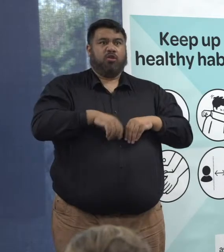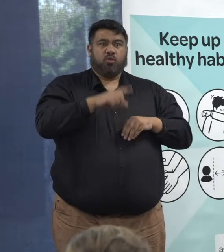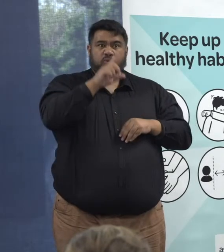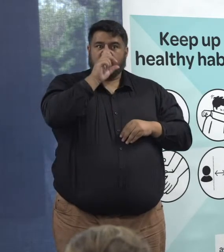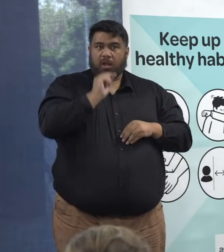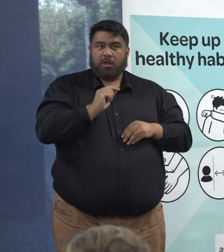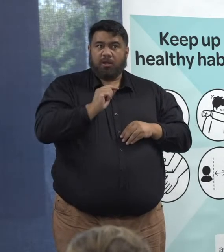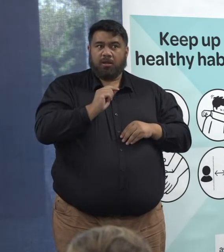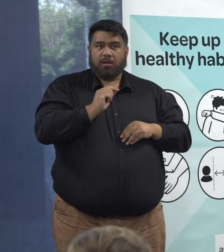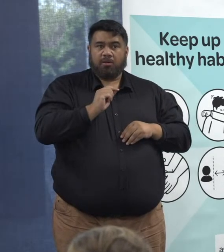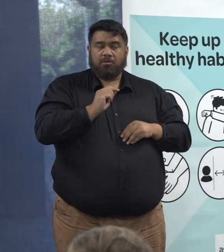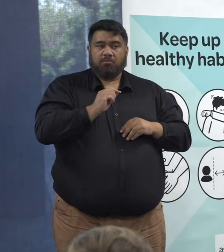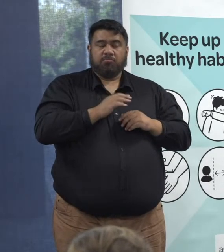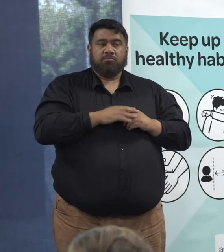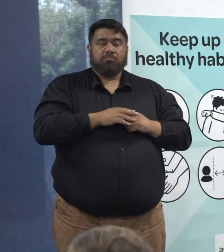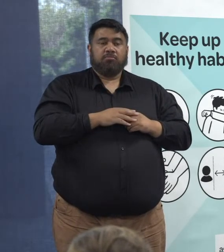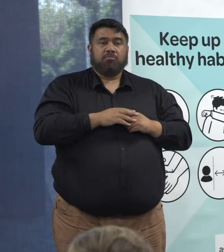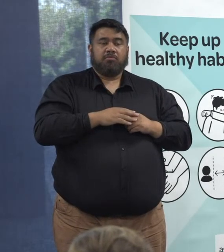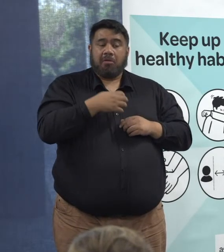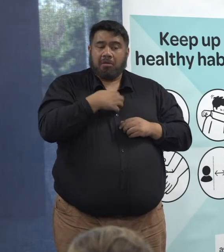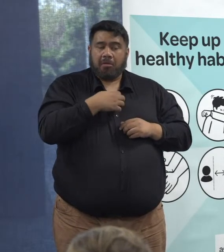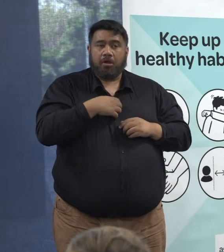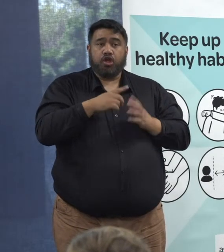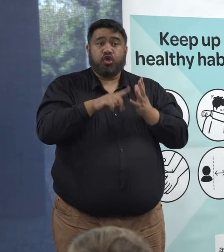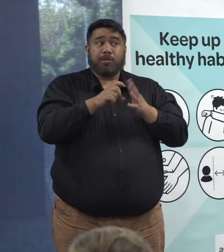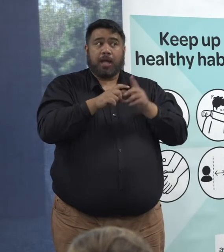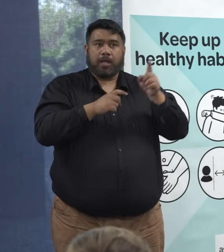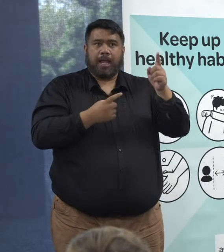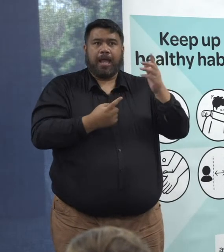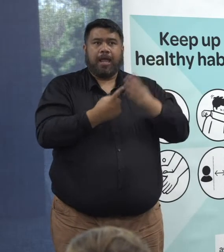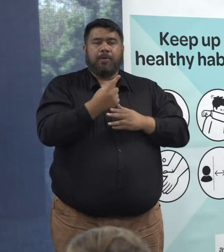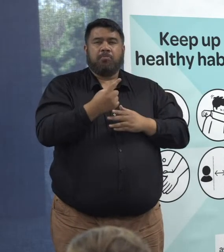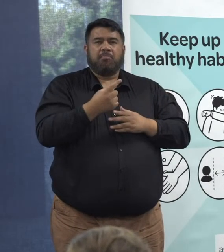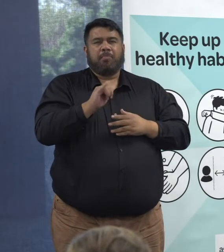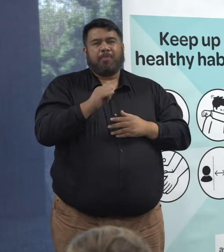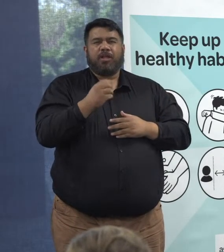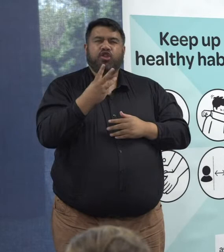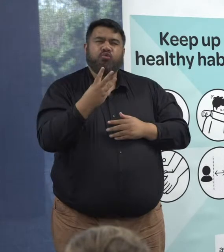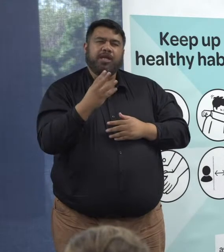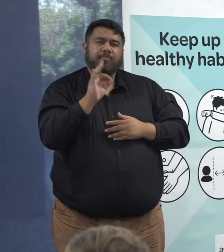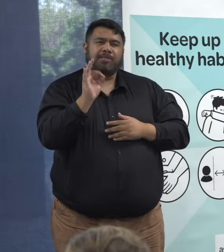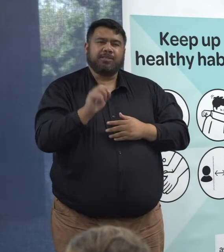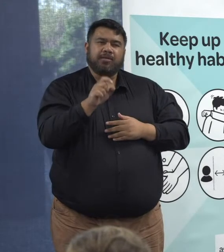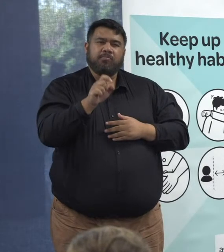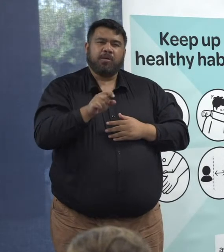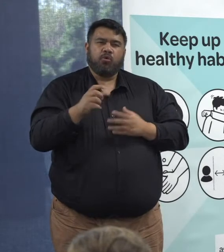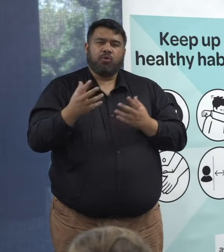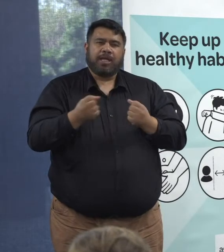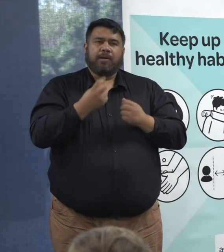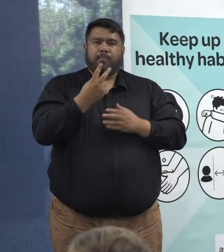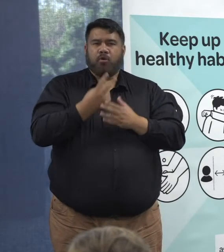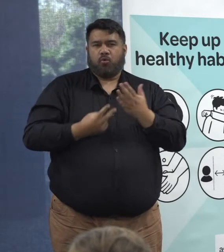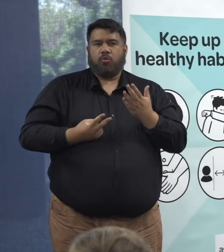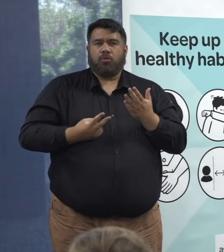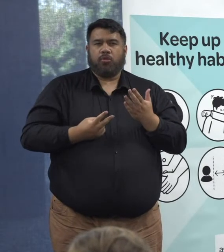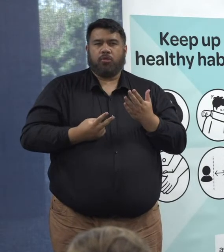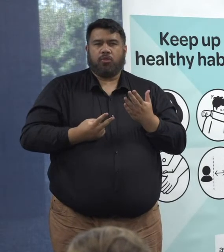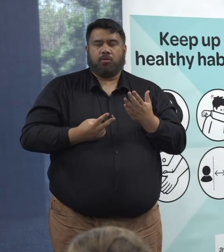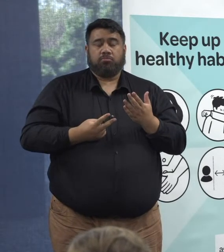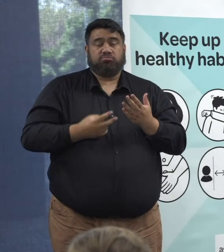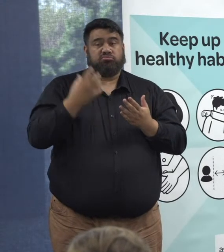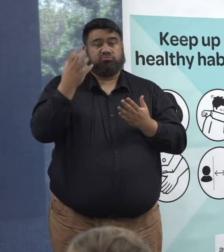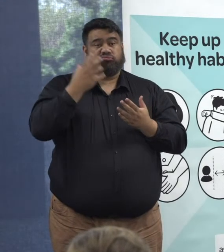Around 3% of people, they have found this in the UK, and that people can be particularly unwell with that. So all the more reason